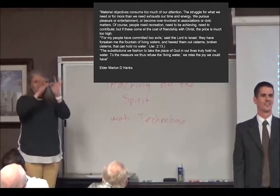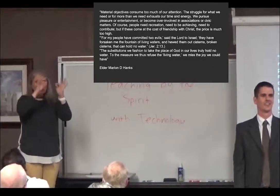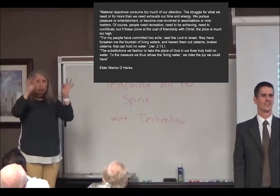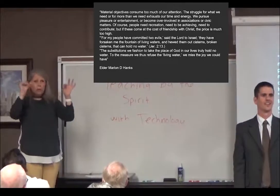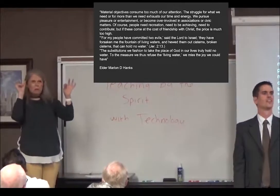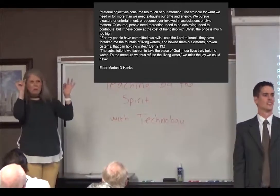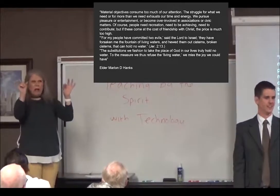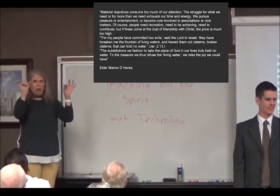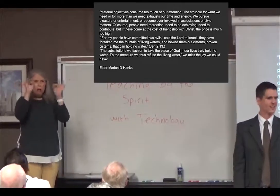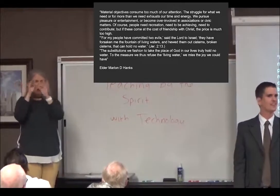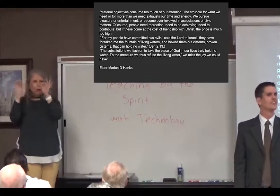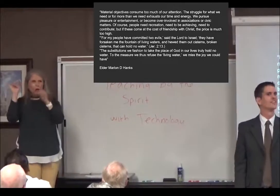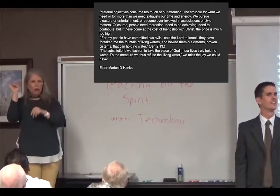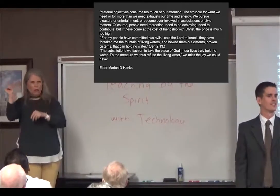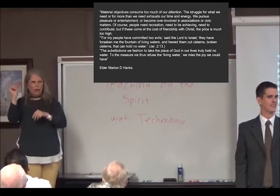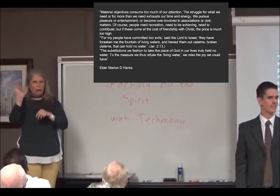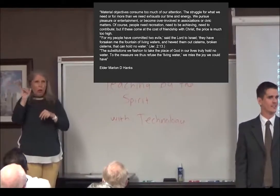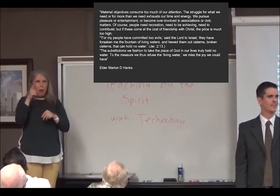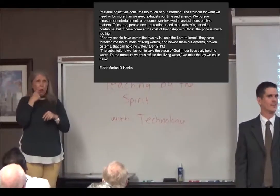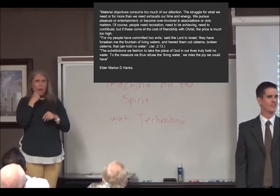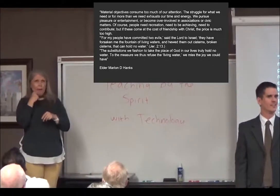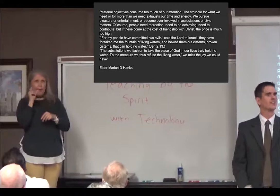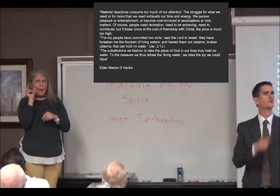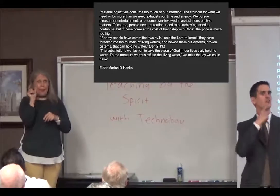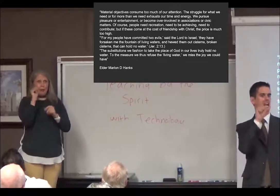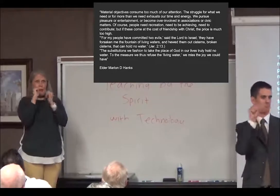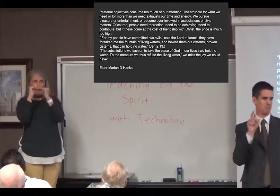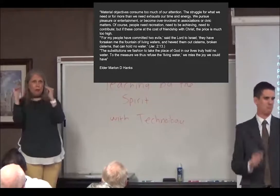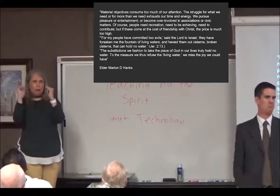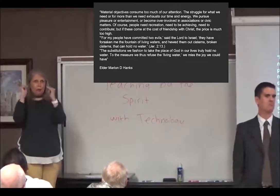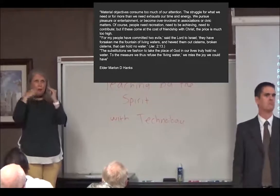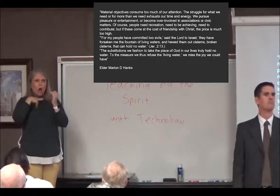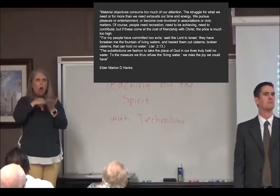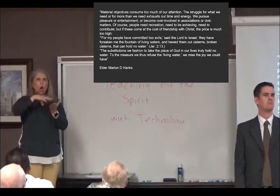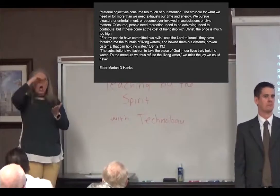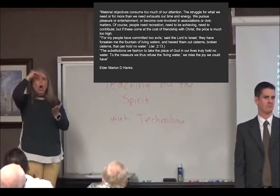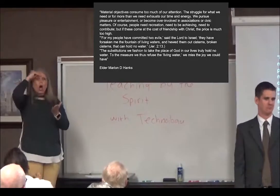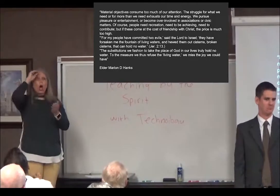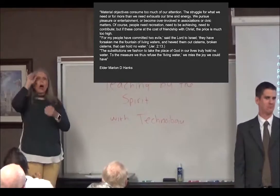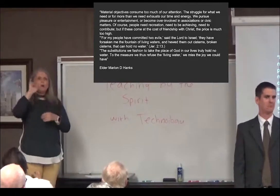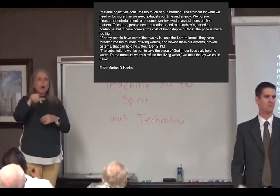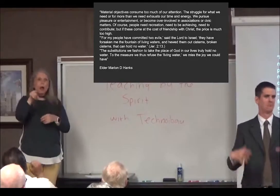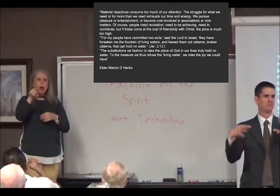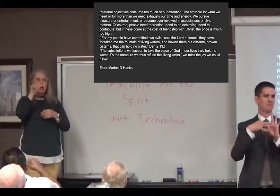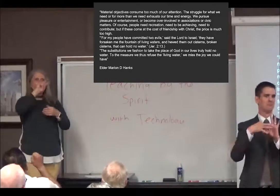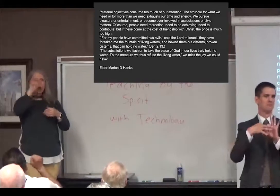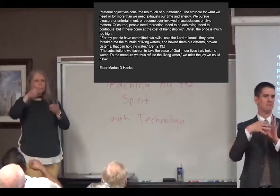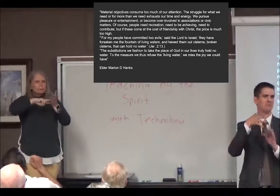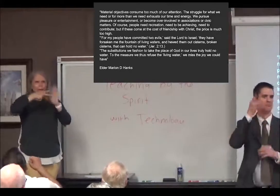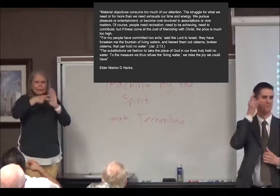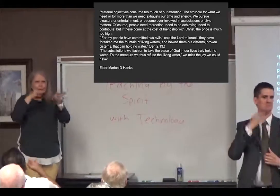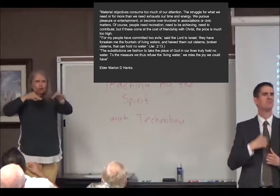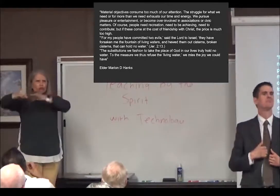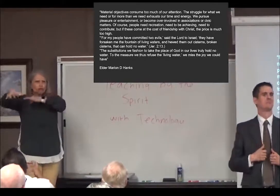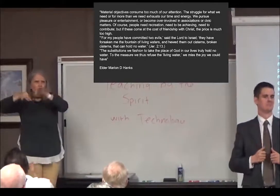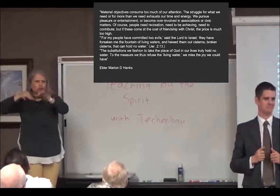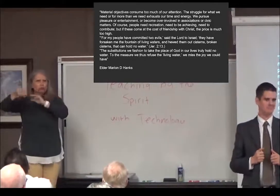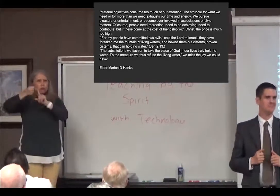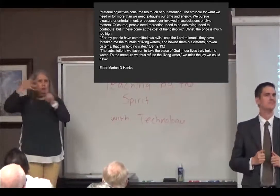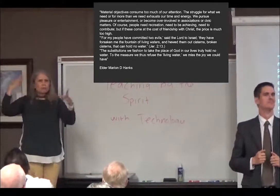would have a sentence up there, and she'd have big words, and she'd have them in red or underlined so that we could learn, and